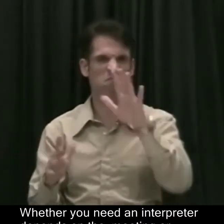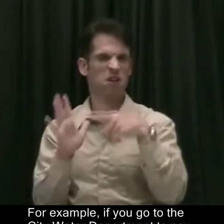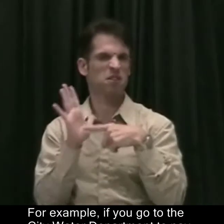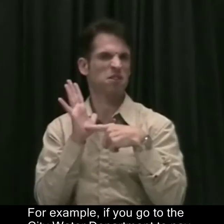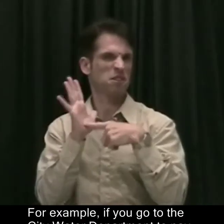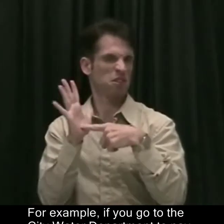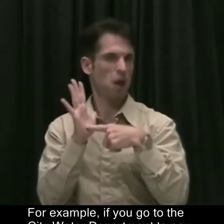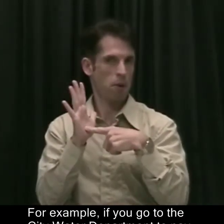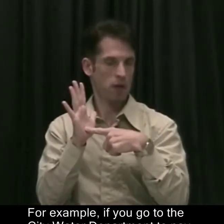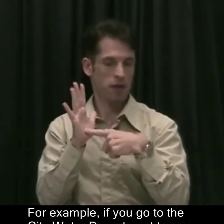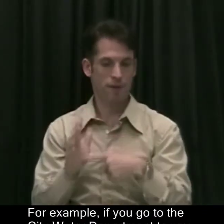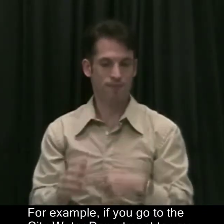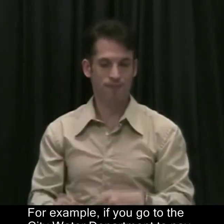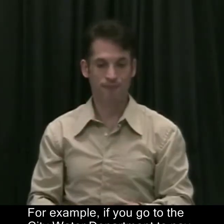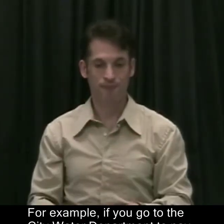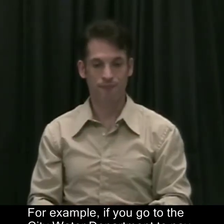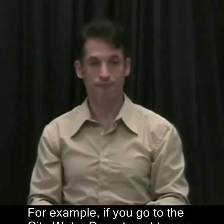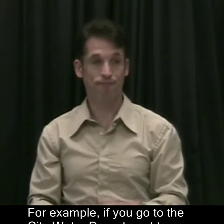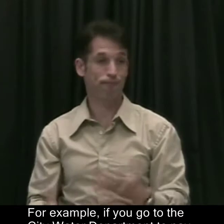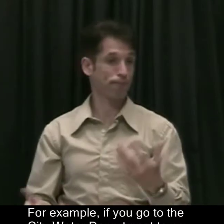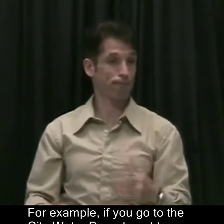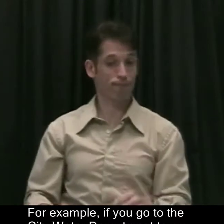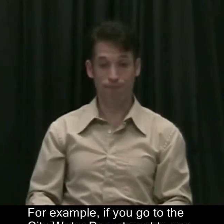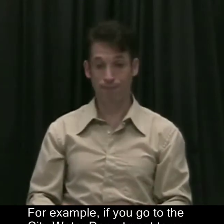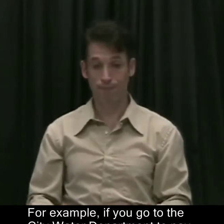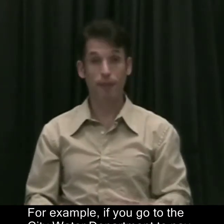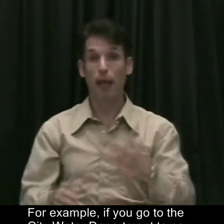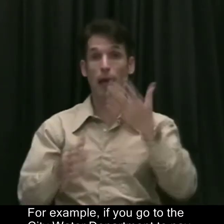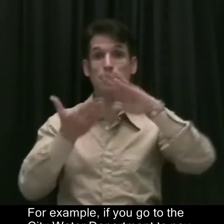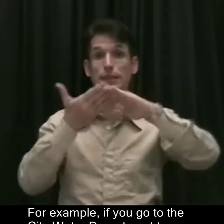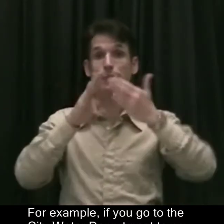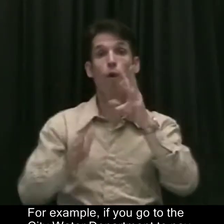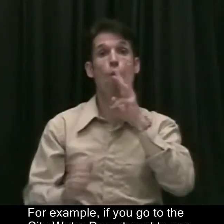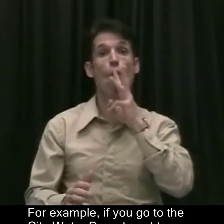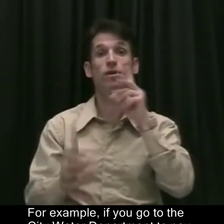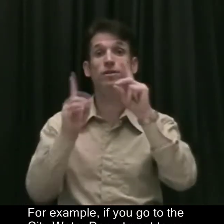For example, if you go to the city water department to pay your bill,